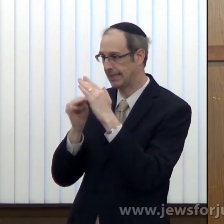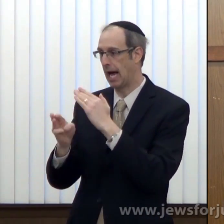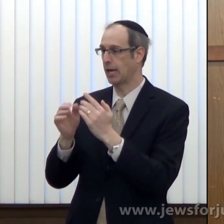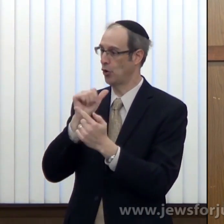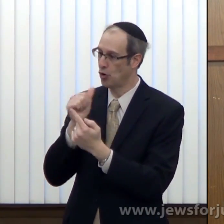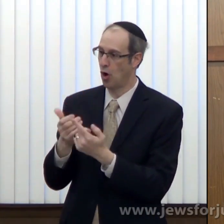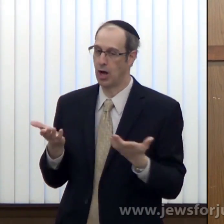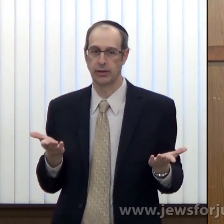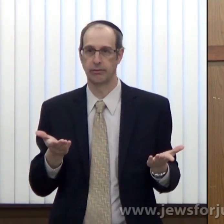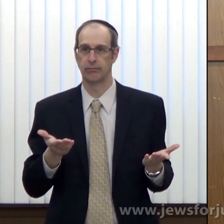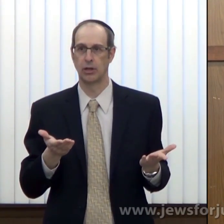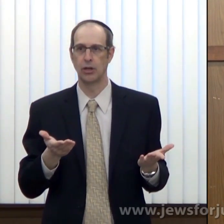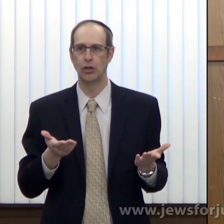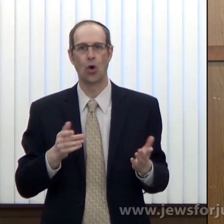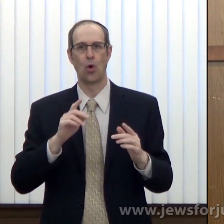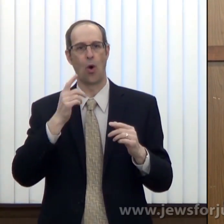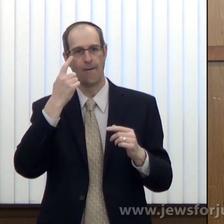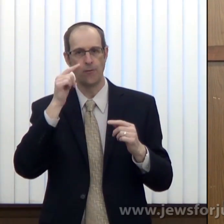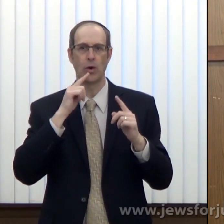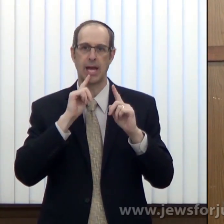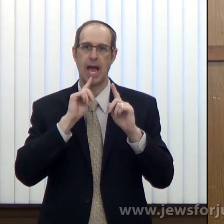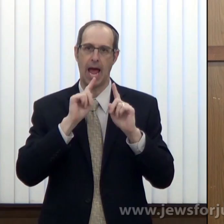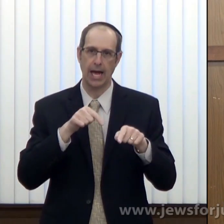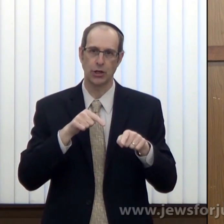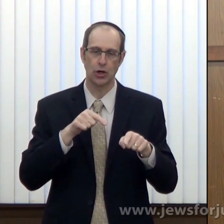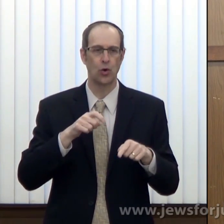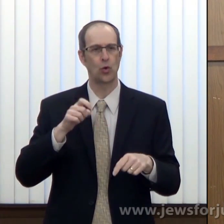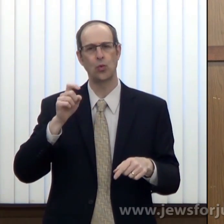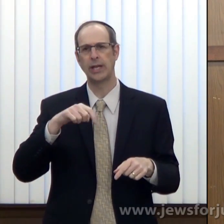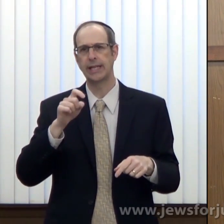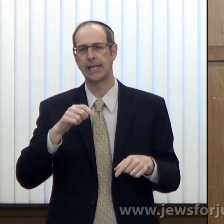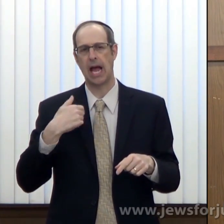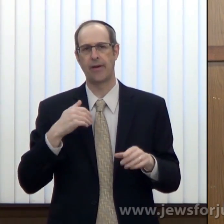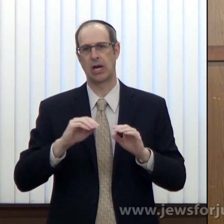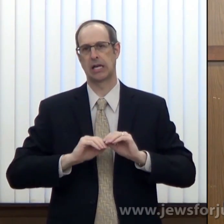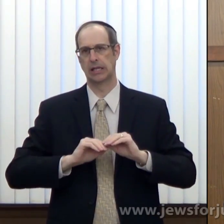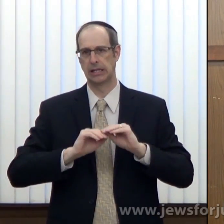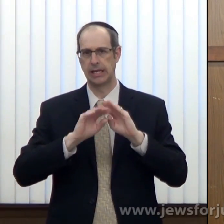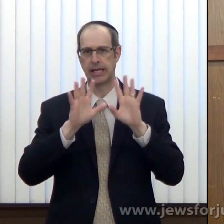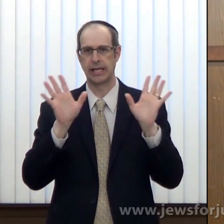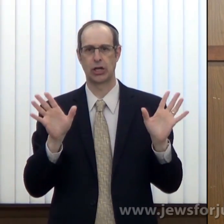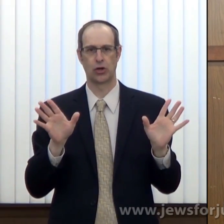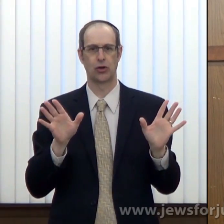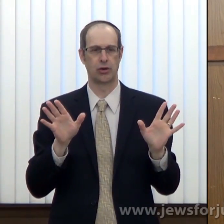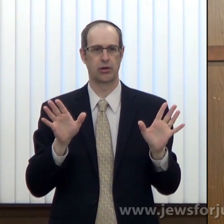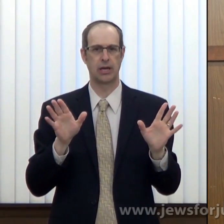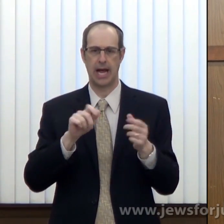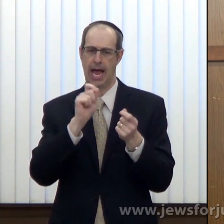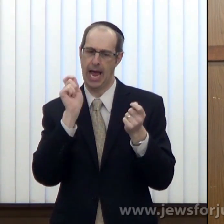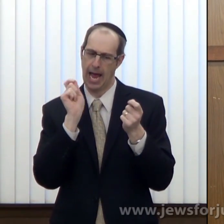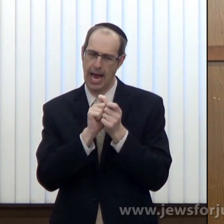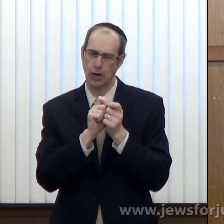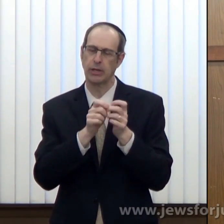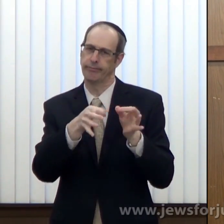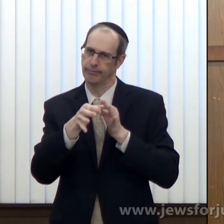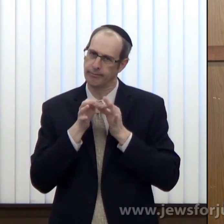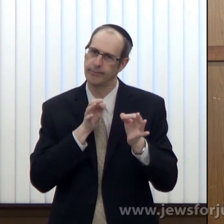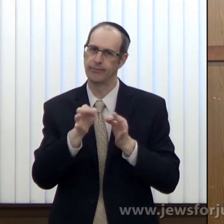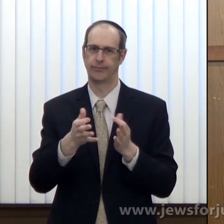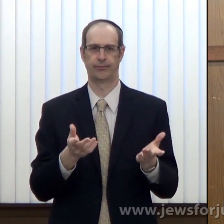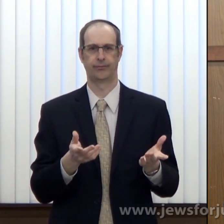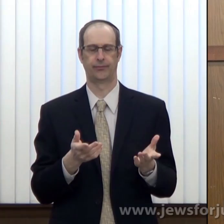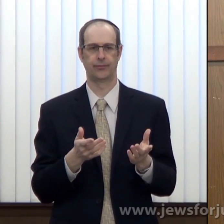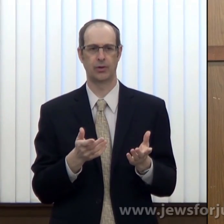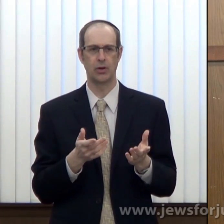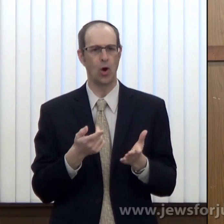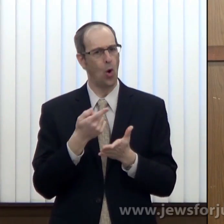Obviously, to answer this question, we have to have a clear and accurate definition